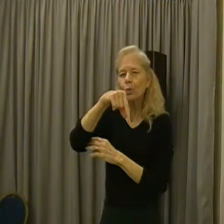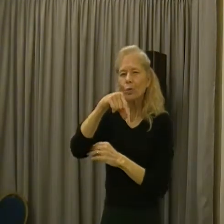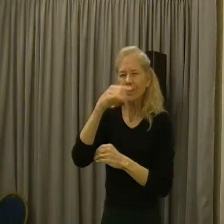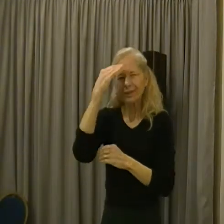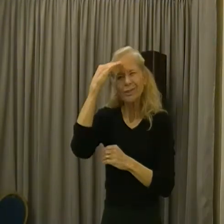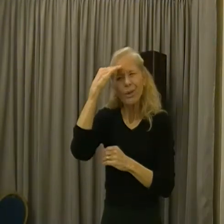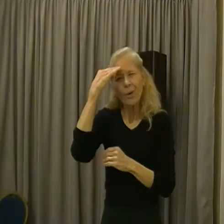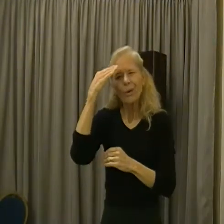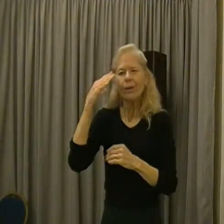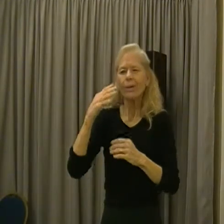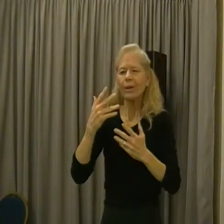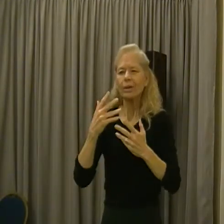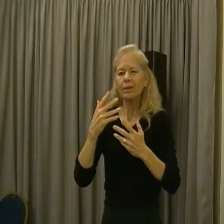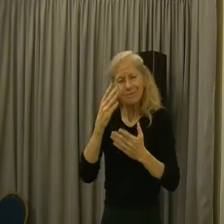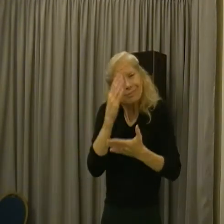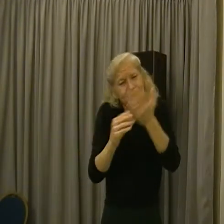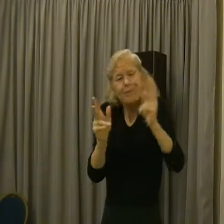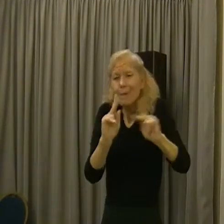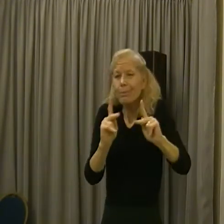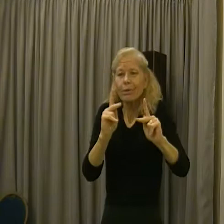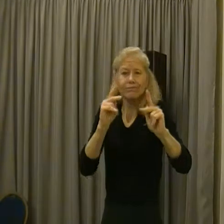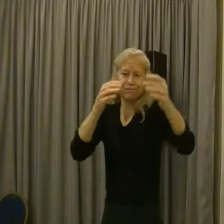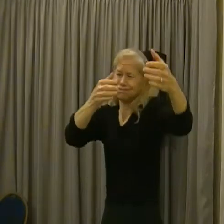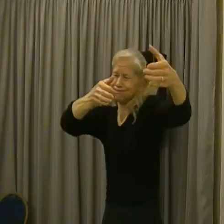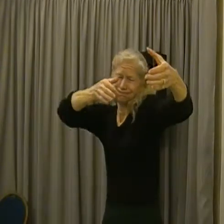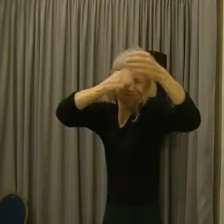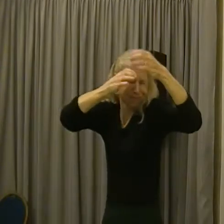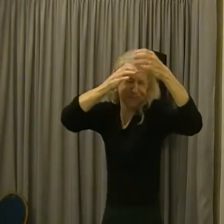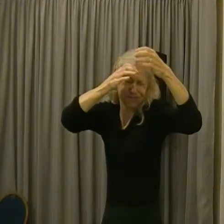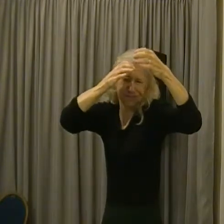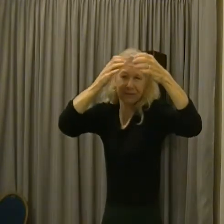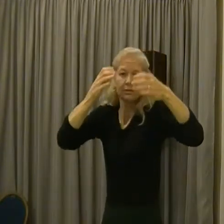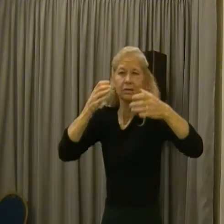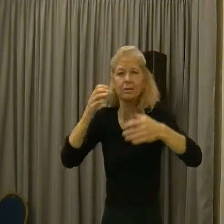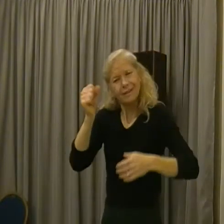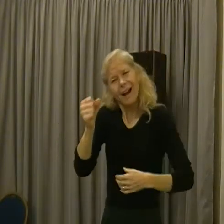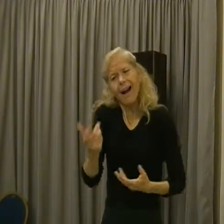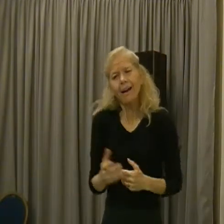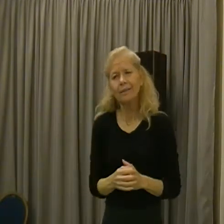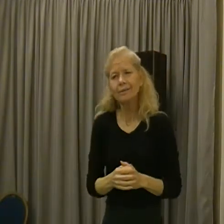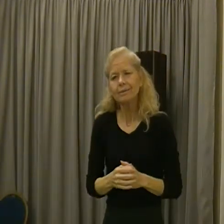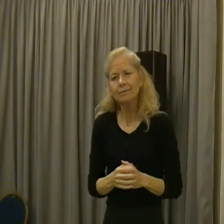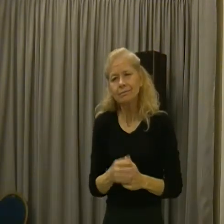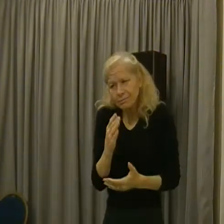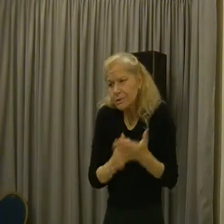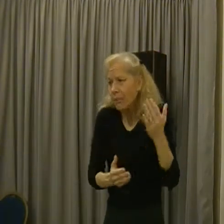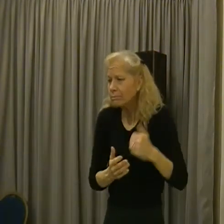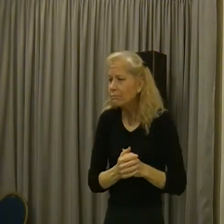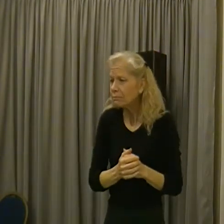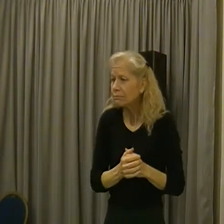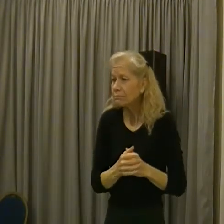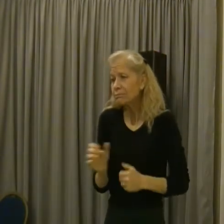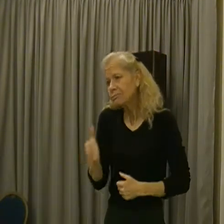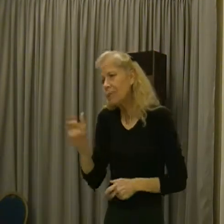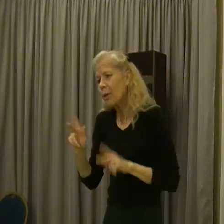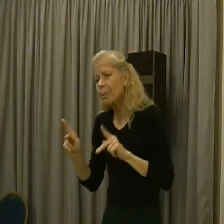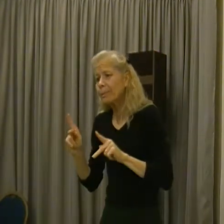smarter than others as far as IQ goes. The world has made